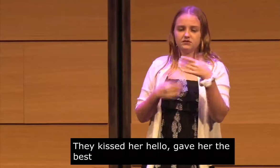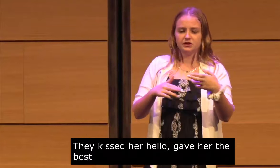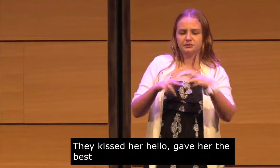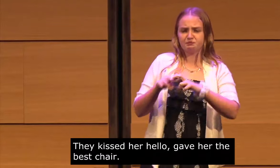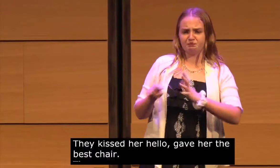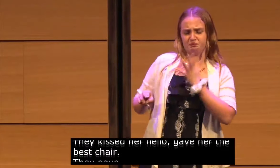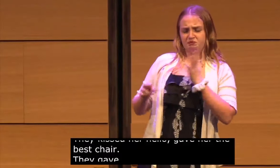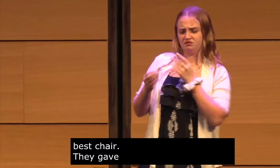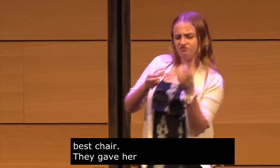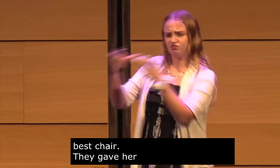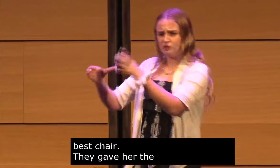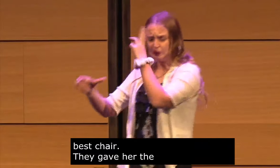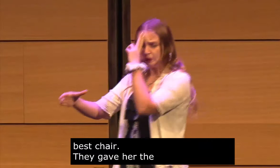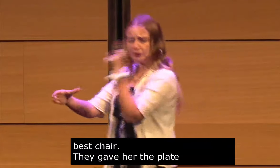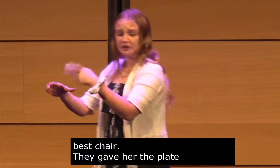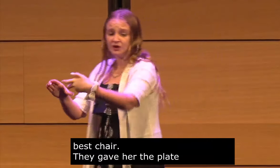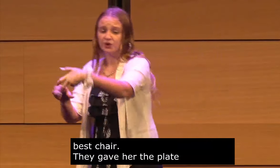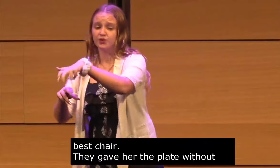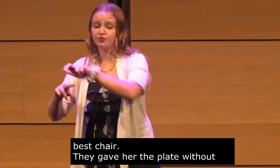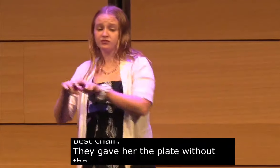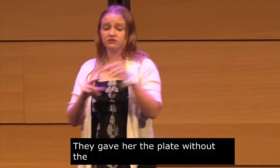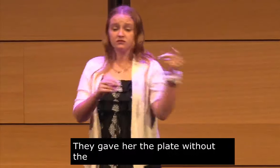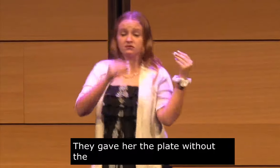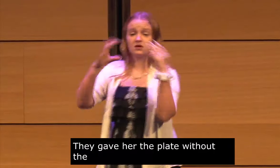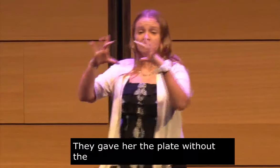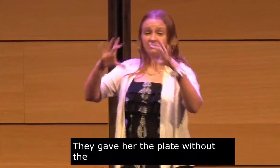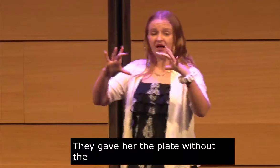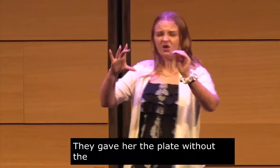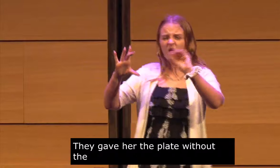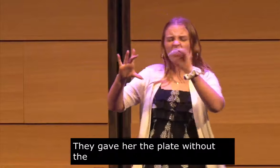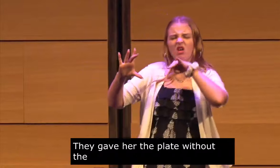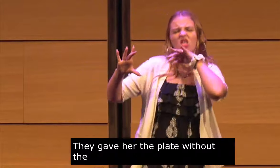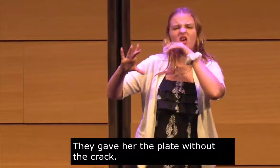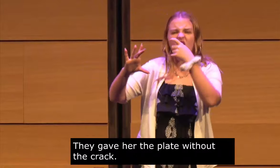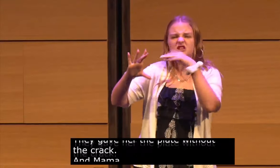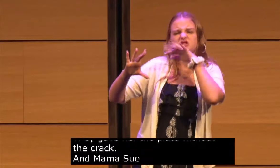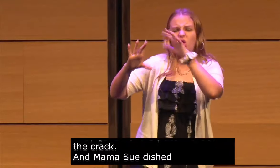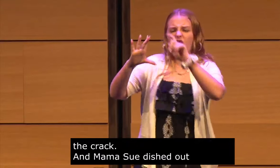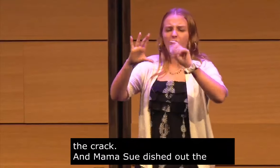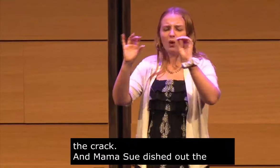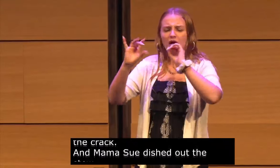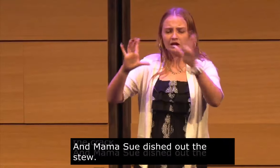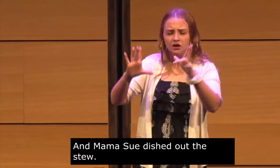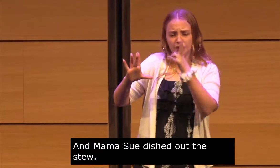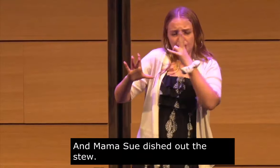chair. They gave her the plate without the crack, and Mama Sue dished out the stew.